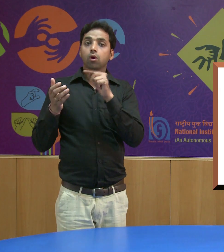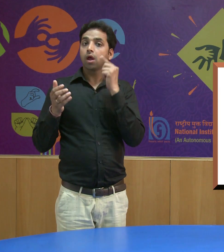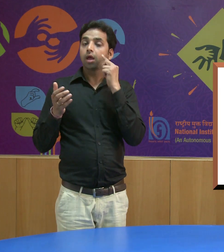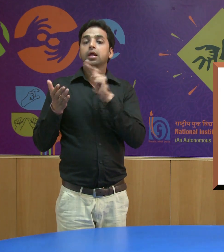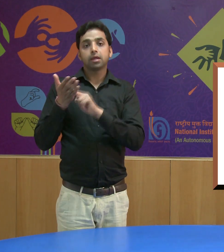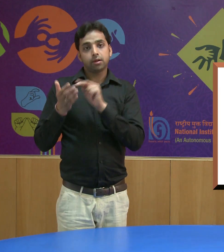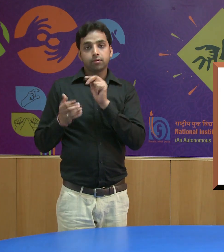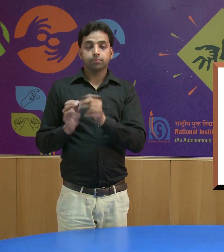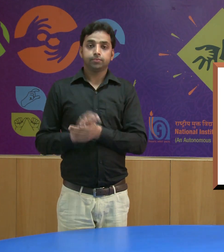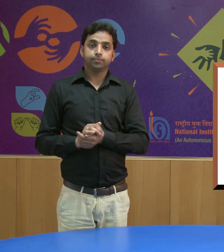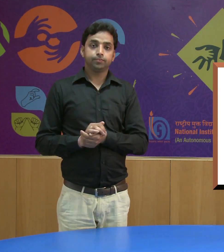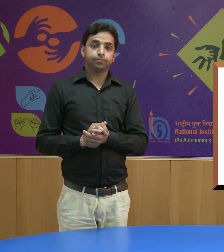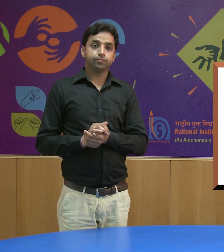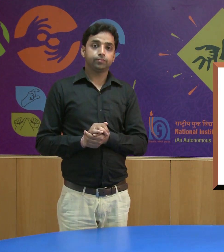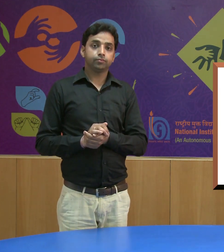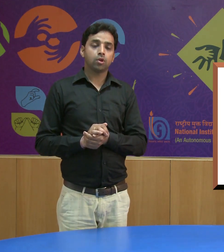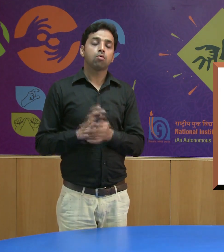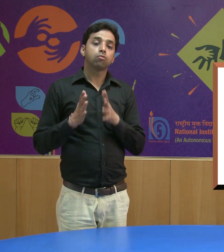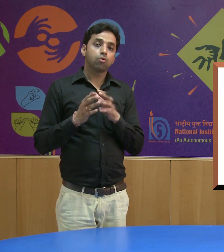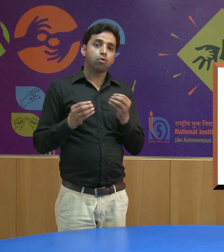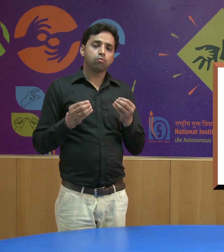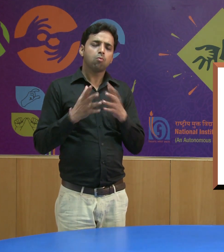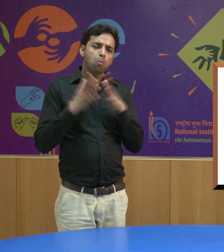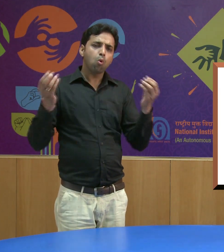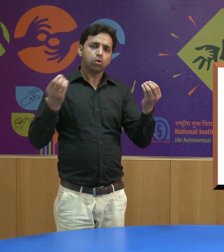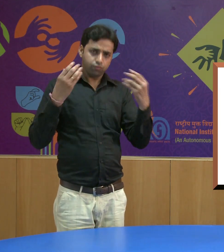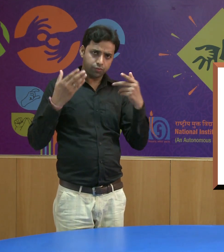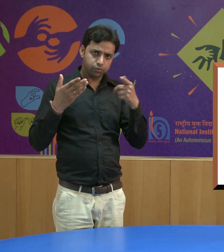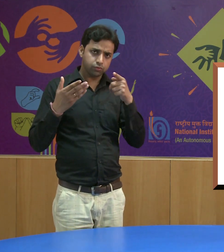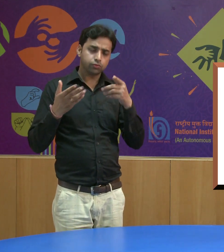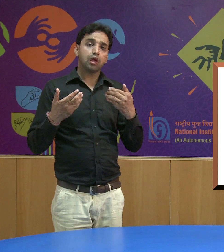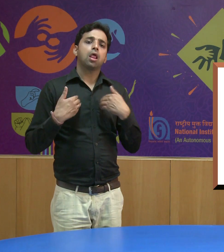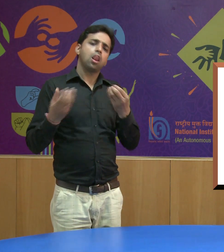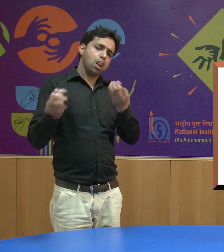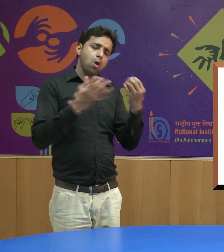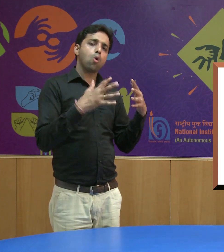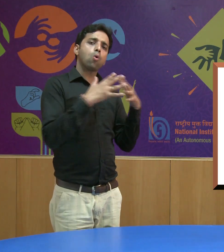signlanguage@nios.ac.in. For more information, please log on to